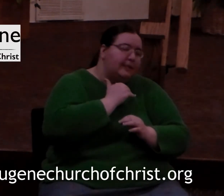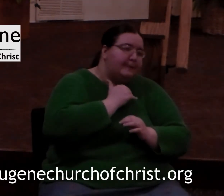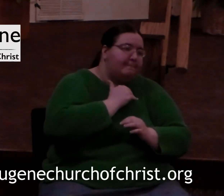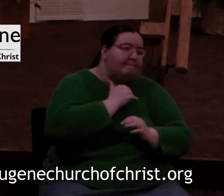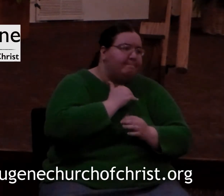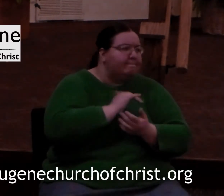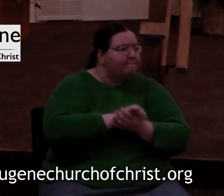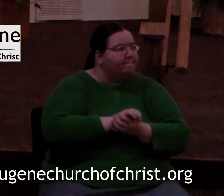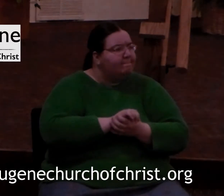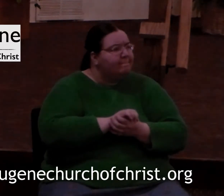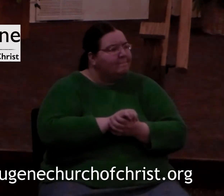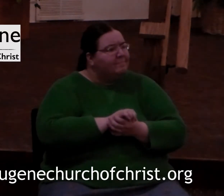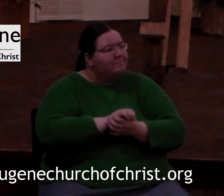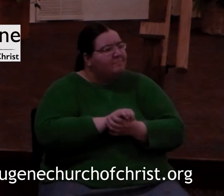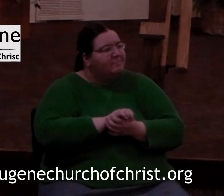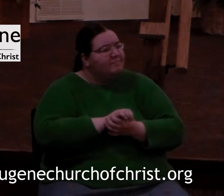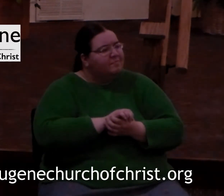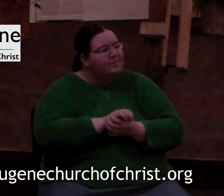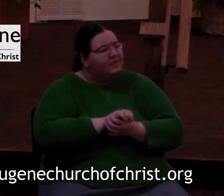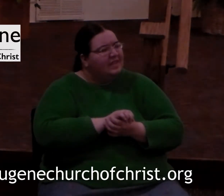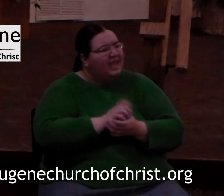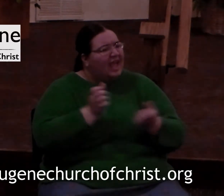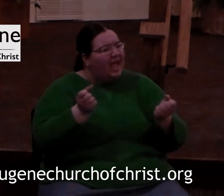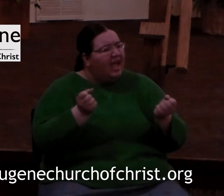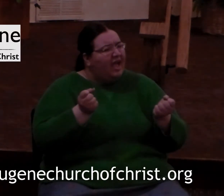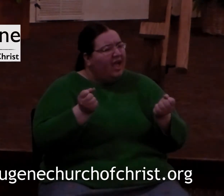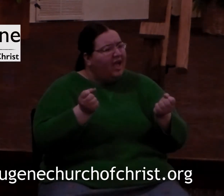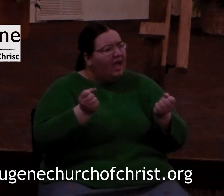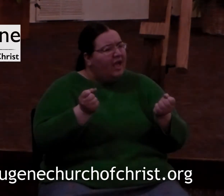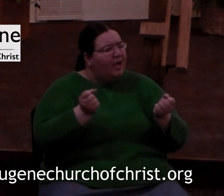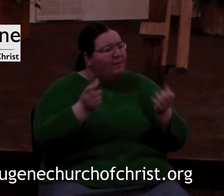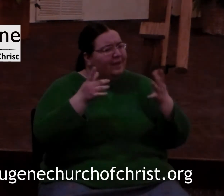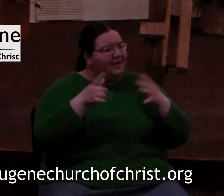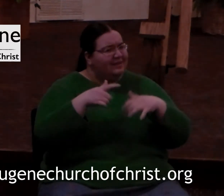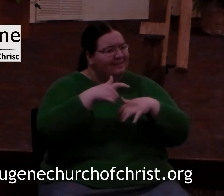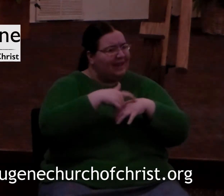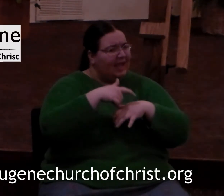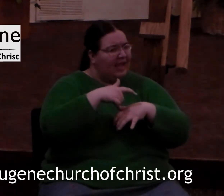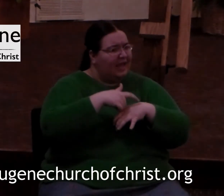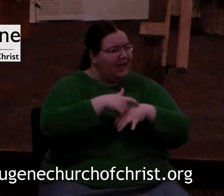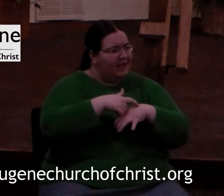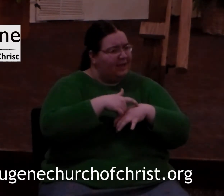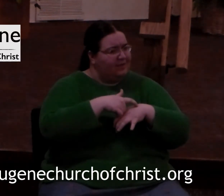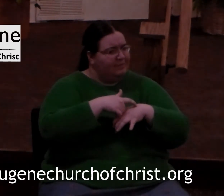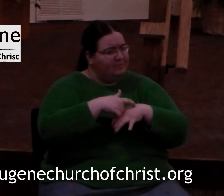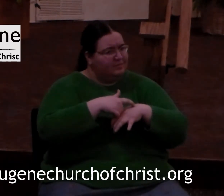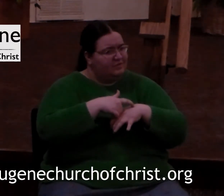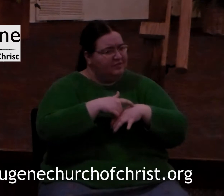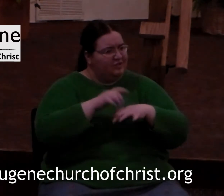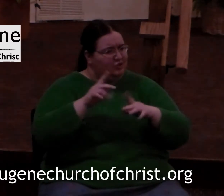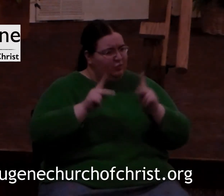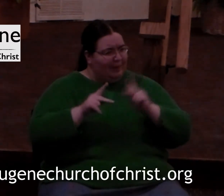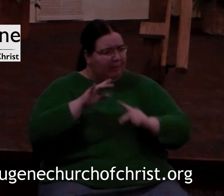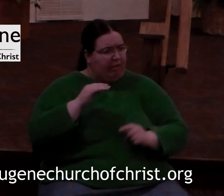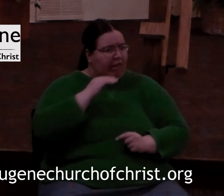How many times are you lied to in the course of a week by other Christians? How many times do you lie in the course of the